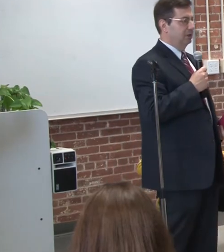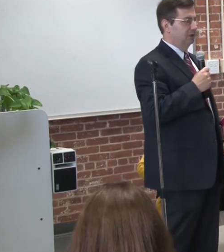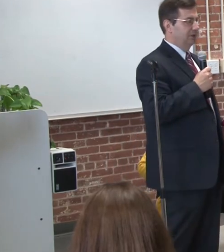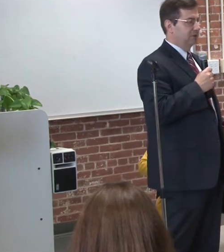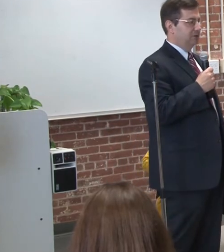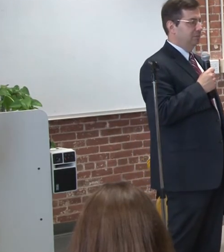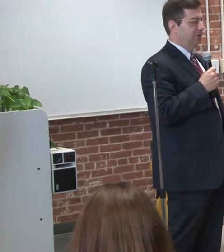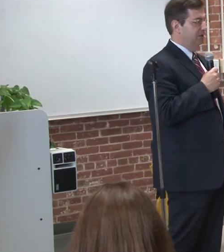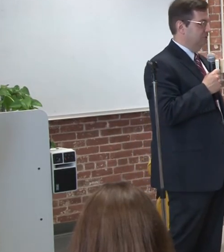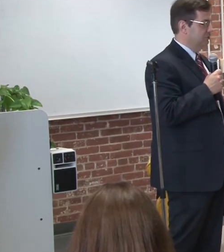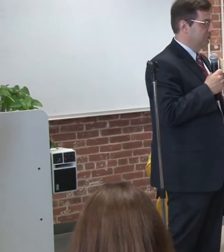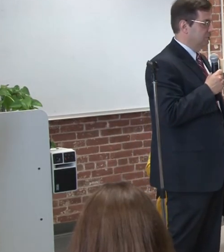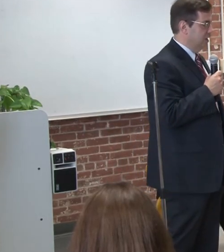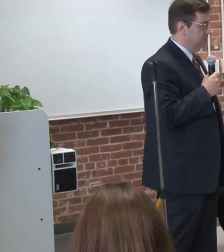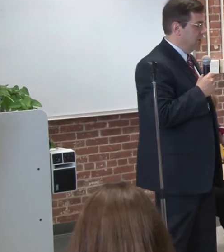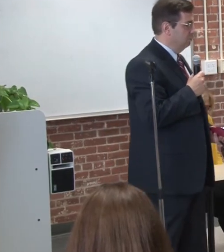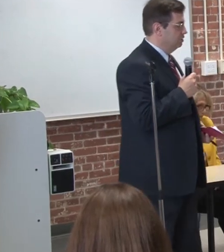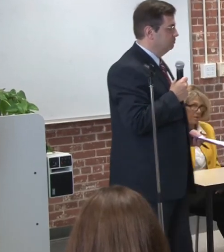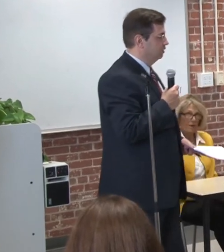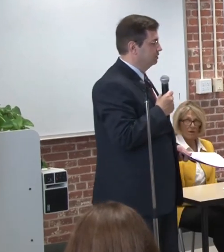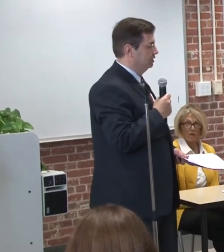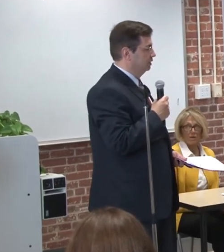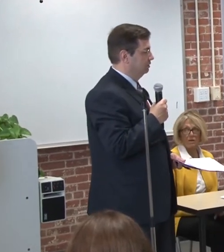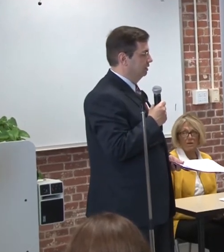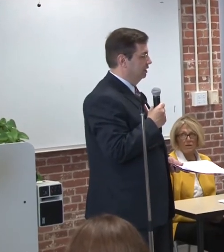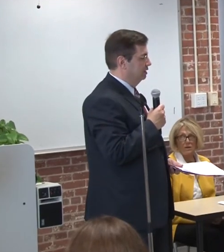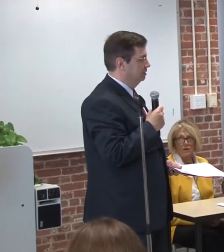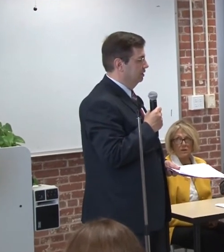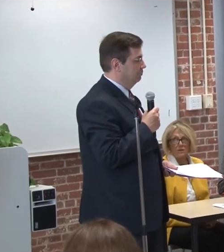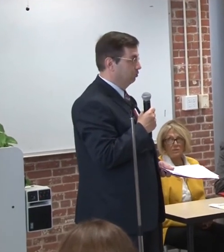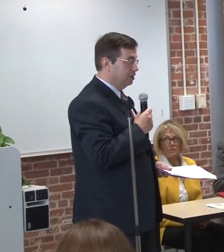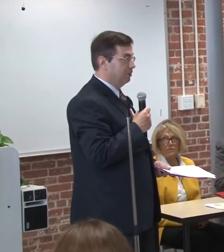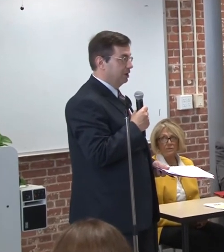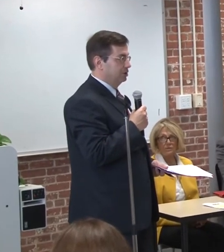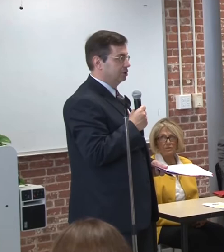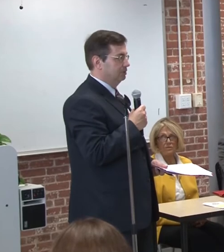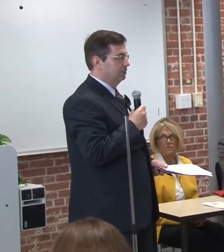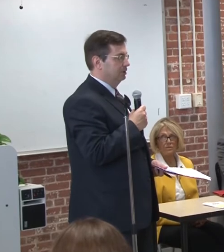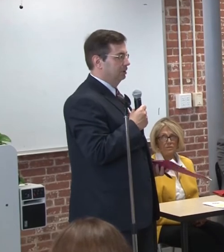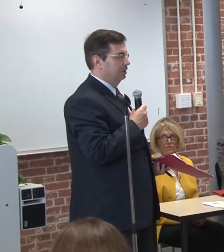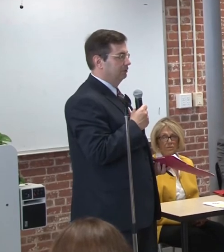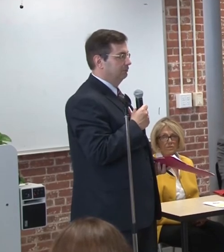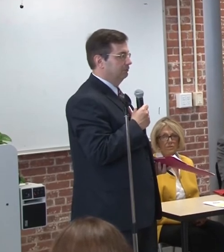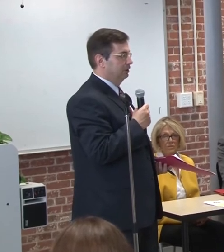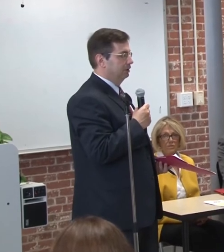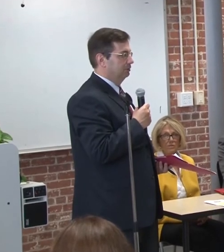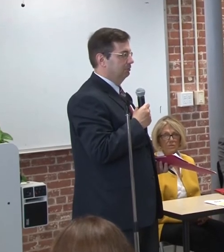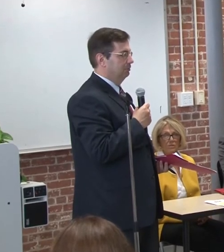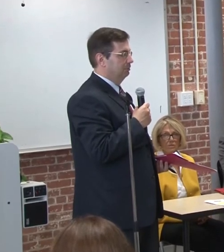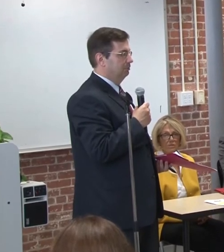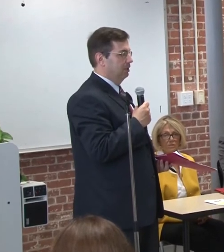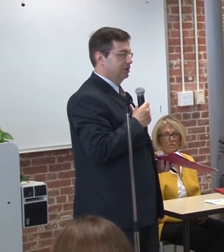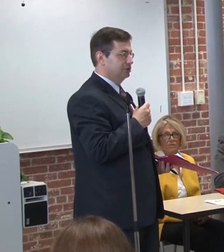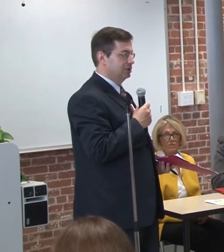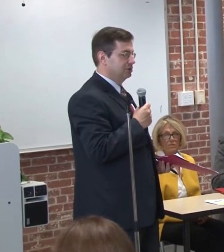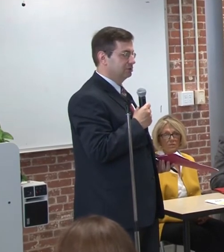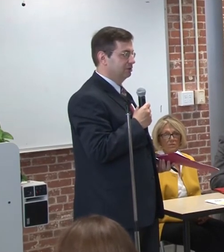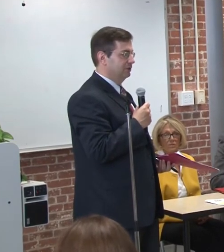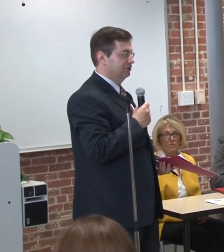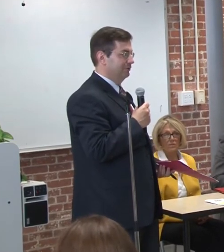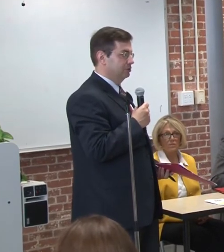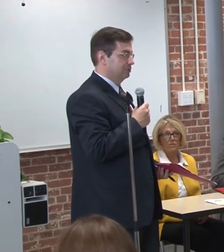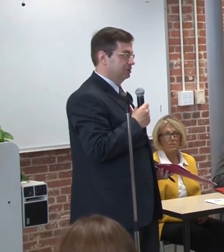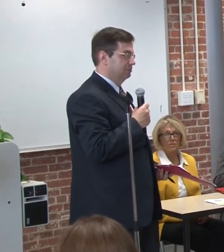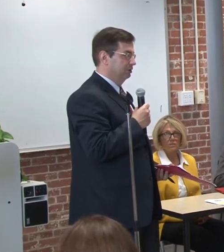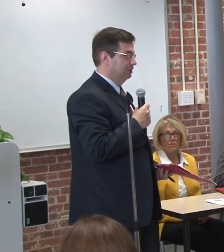Board actually applied for this grant, we did bring together a broad partnership of agencies that